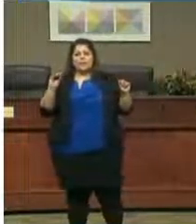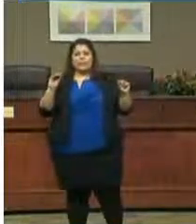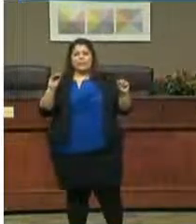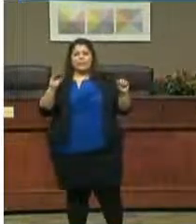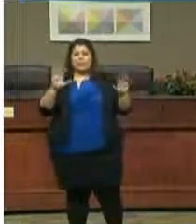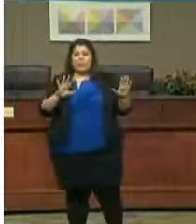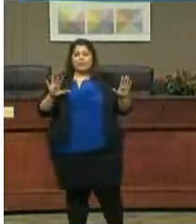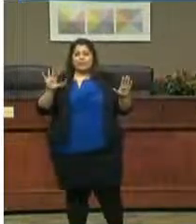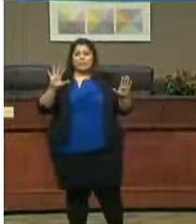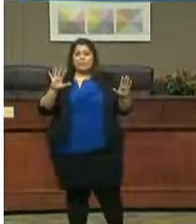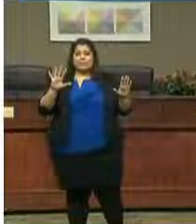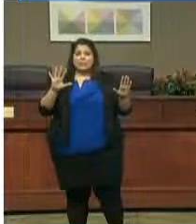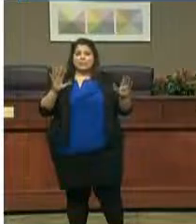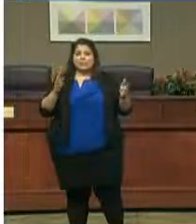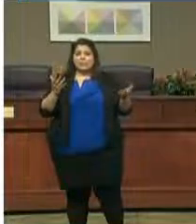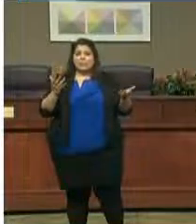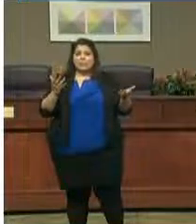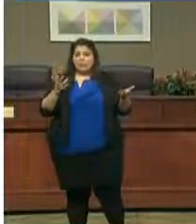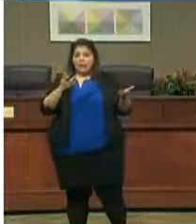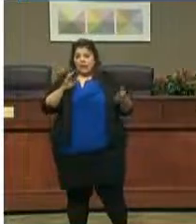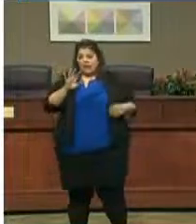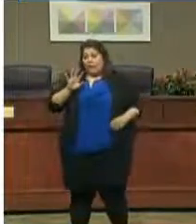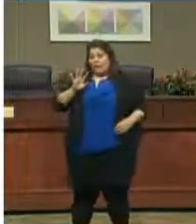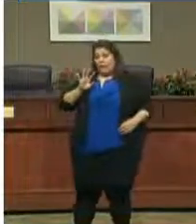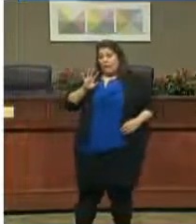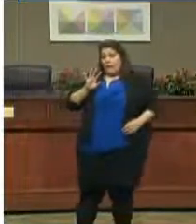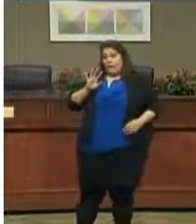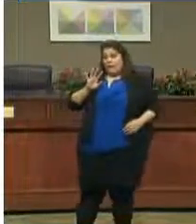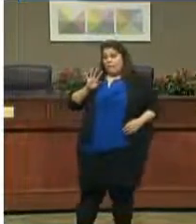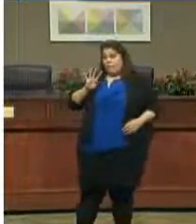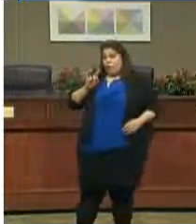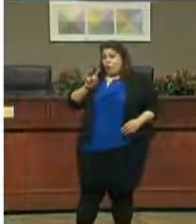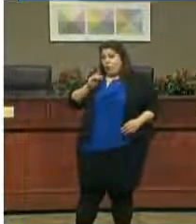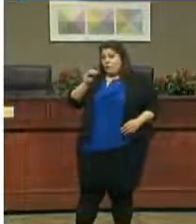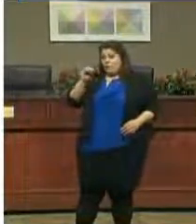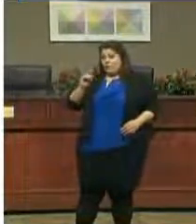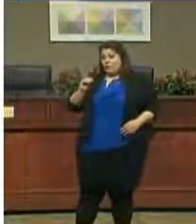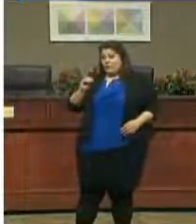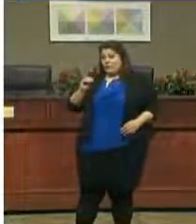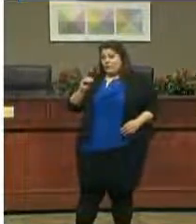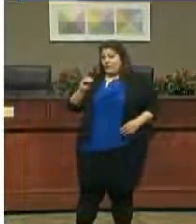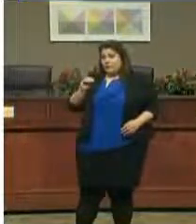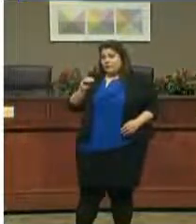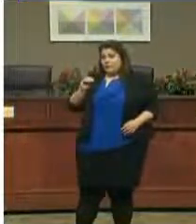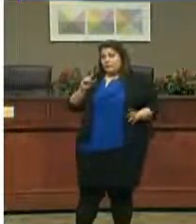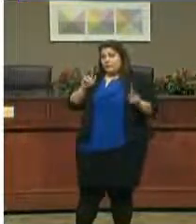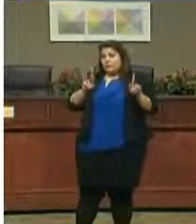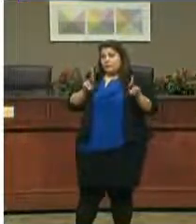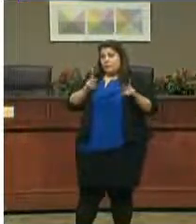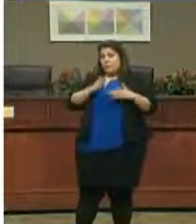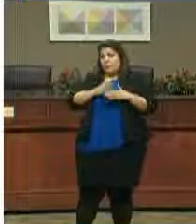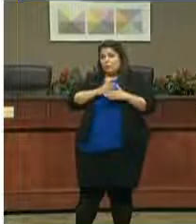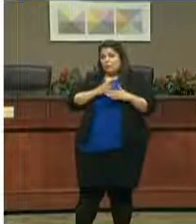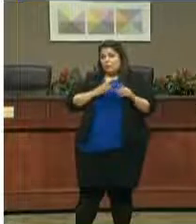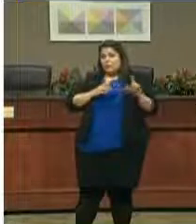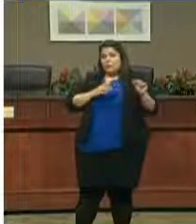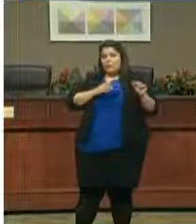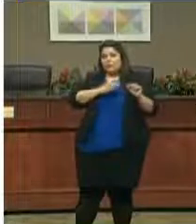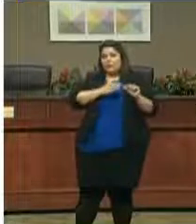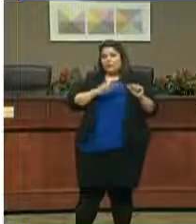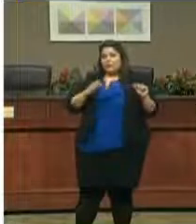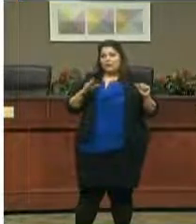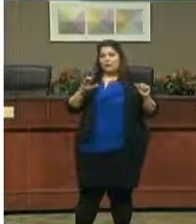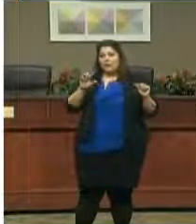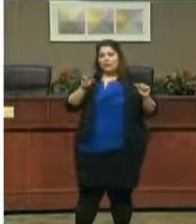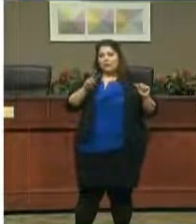approximately. And 41% of the cases are for people who are between 20 and 29